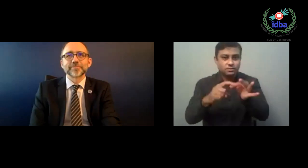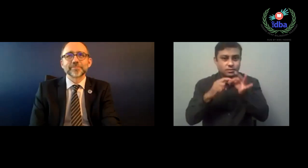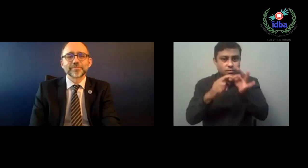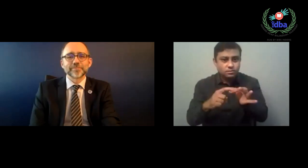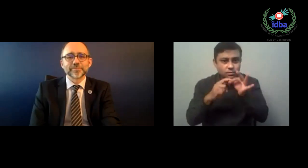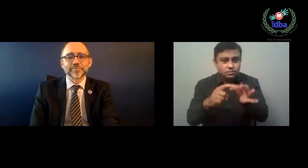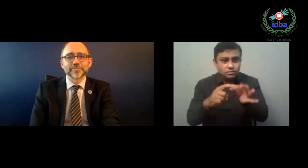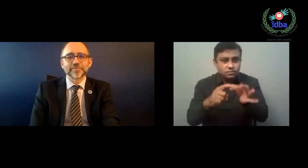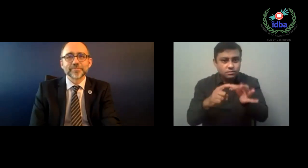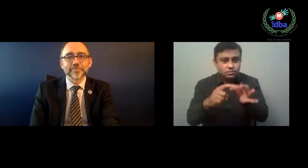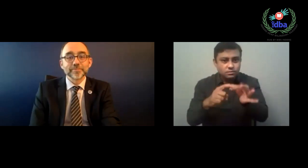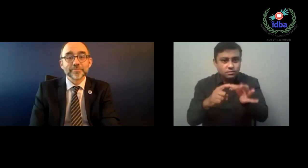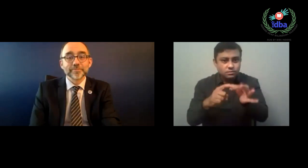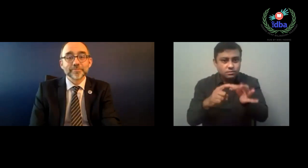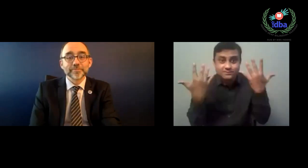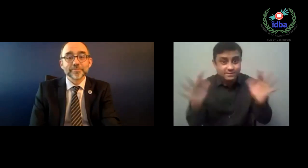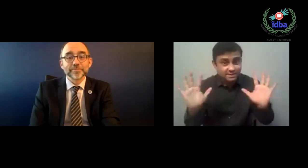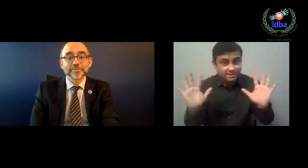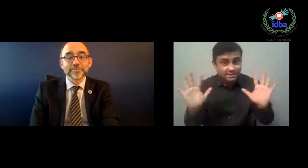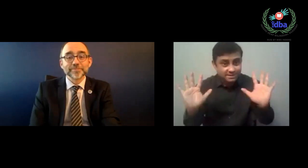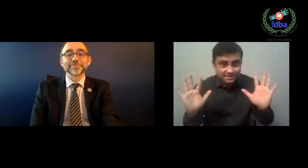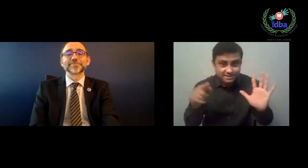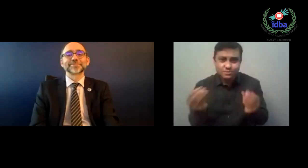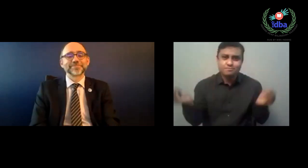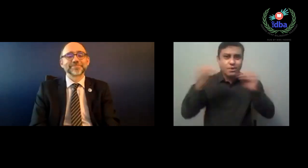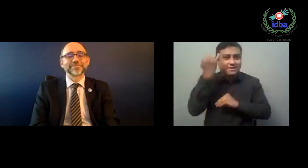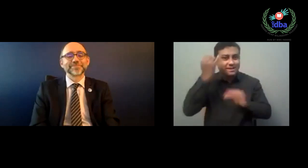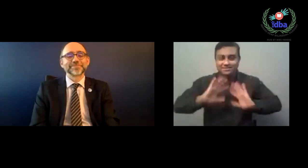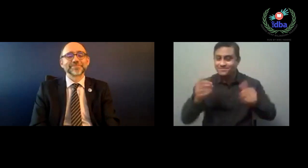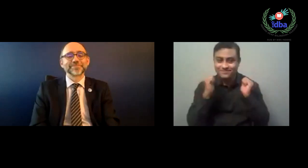So I see there are no more questions. So